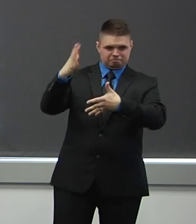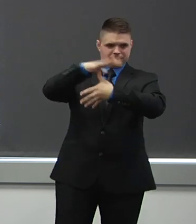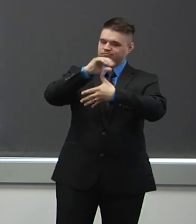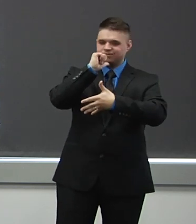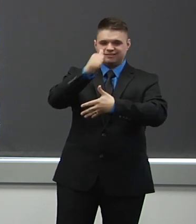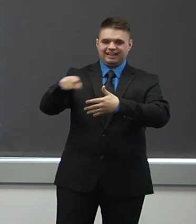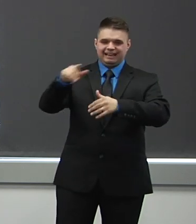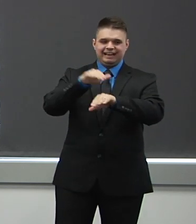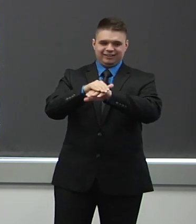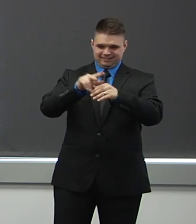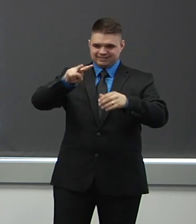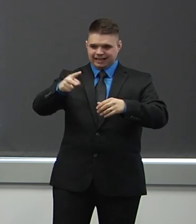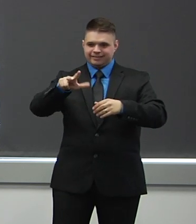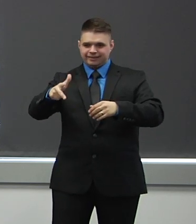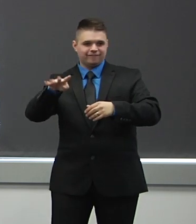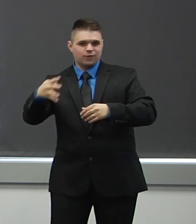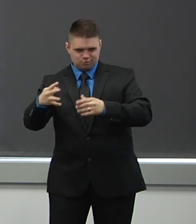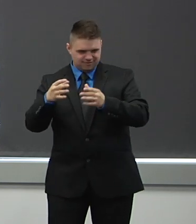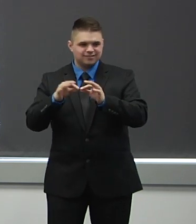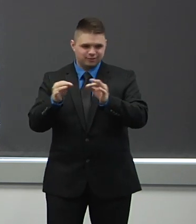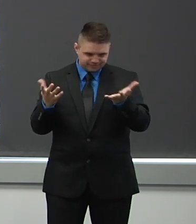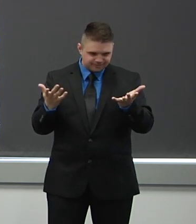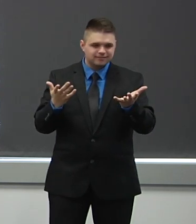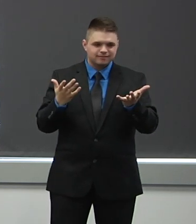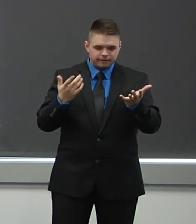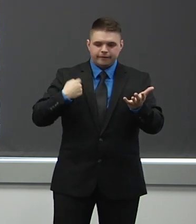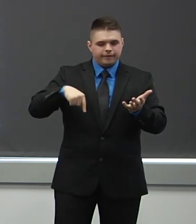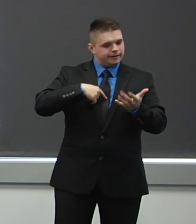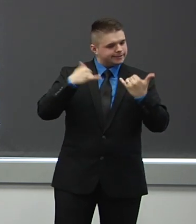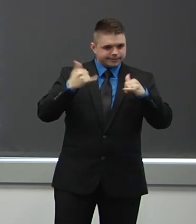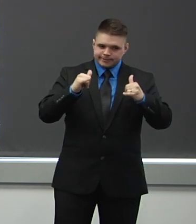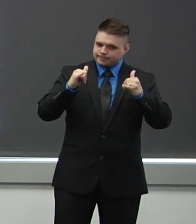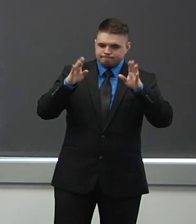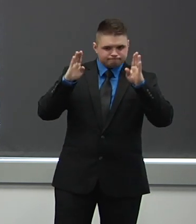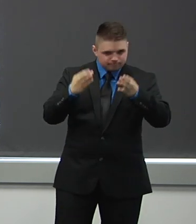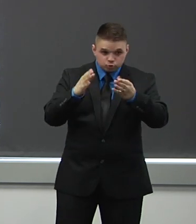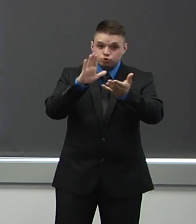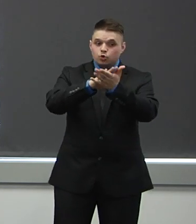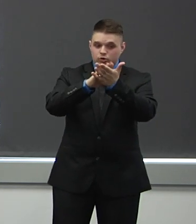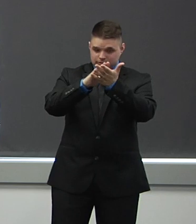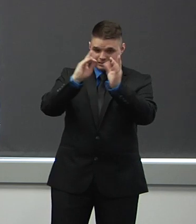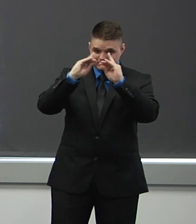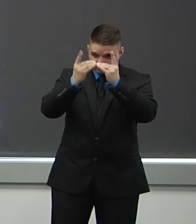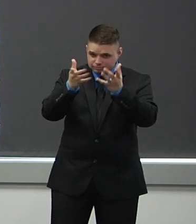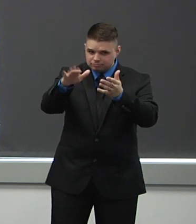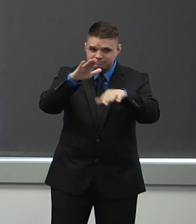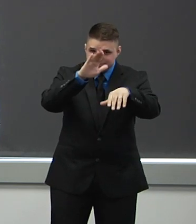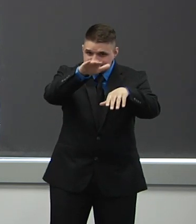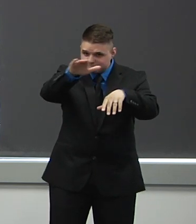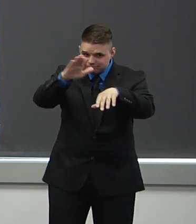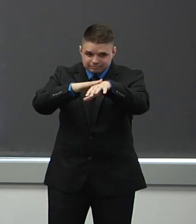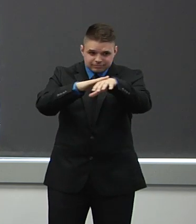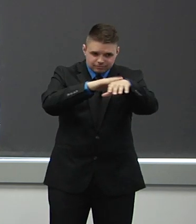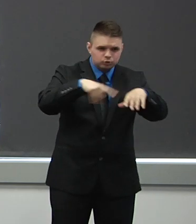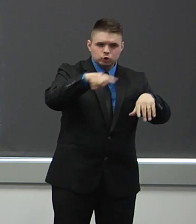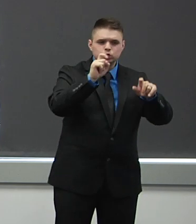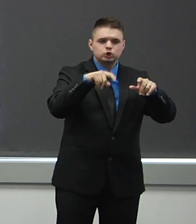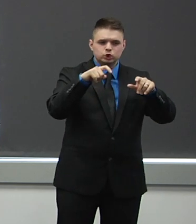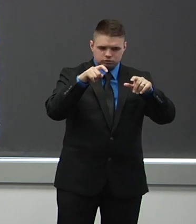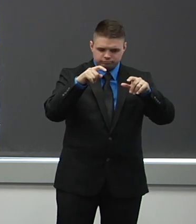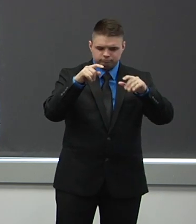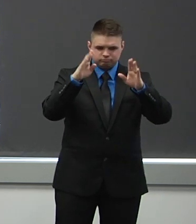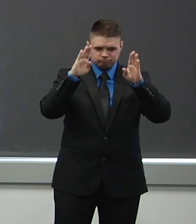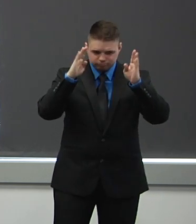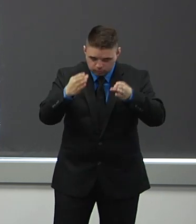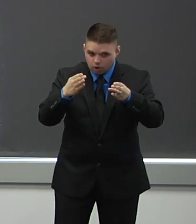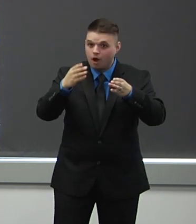again, we're working closely with our school districts. One of the things that we've said over and over again is that we need to work to meet every student, every